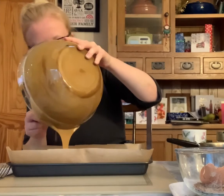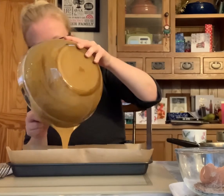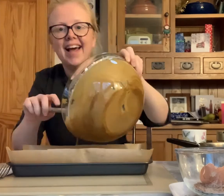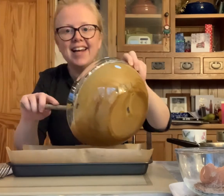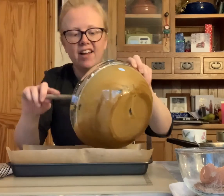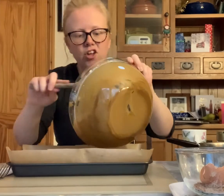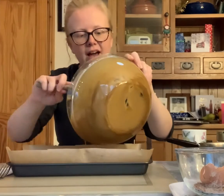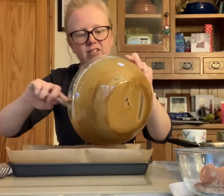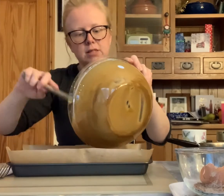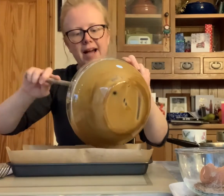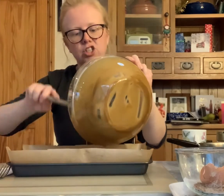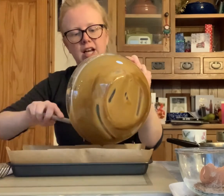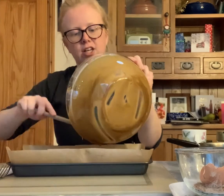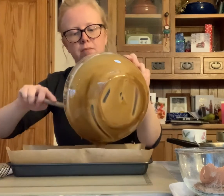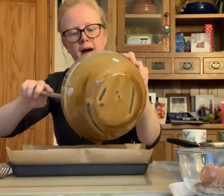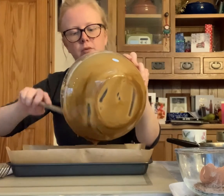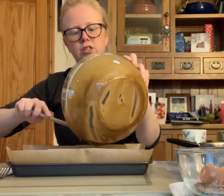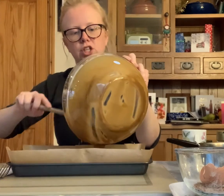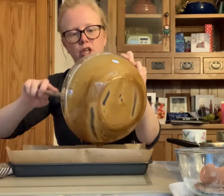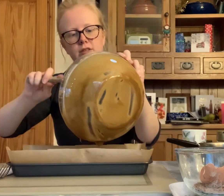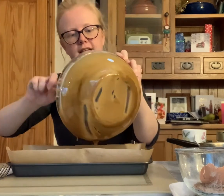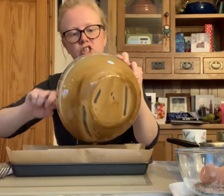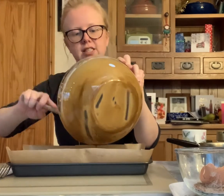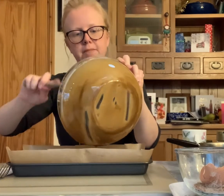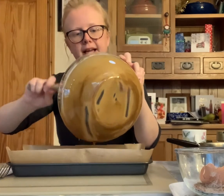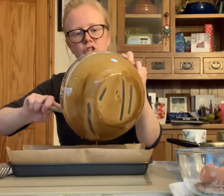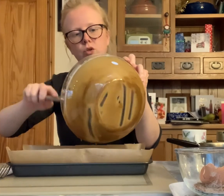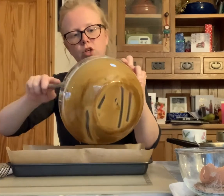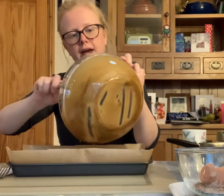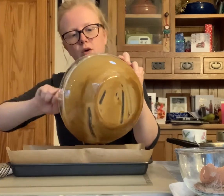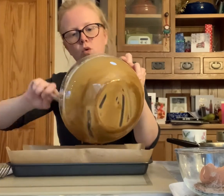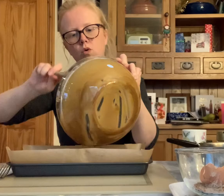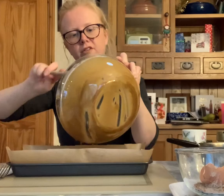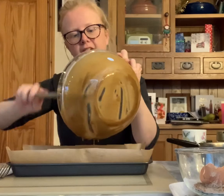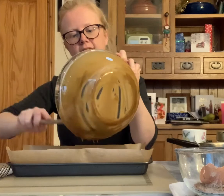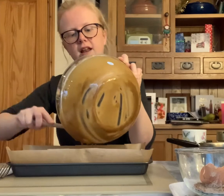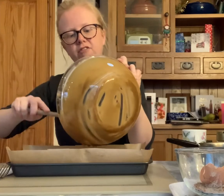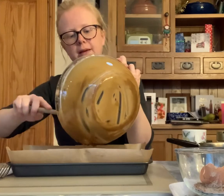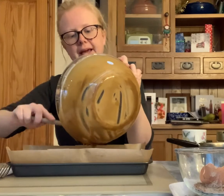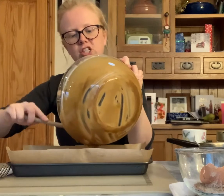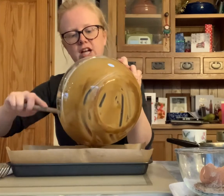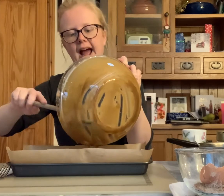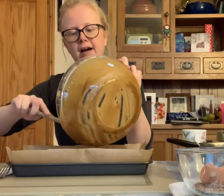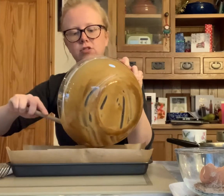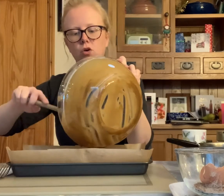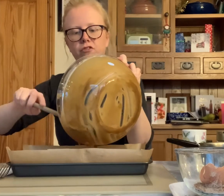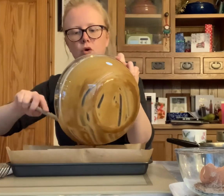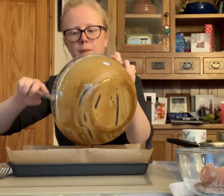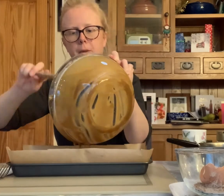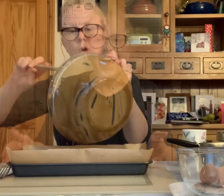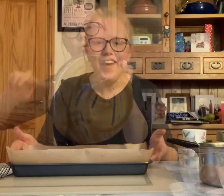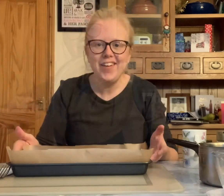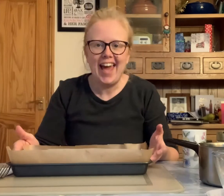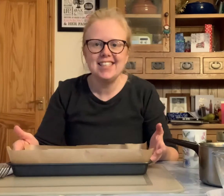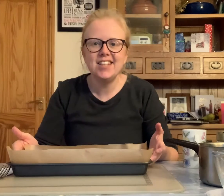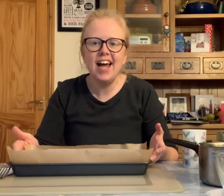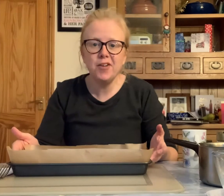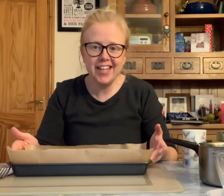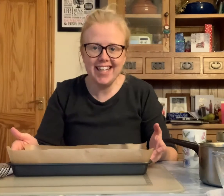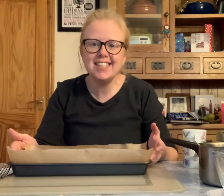And if you have a spatula, you might want to use it just to make sure you get all of that lovely mixture out of your bowl. Okay, so now what you need to do